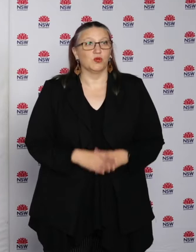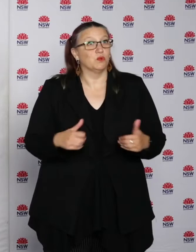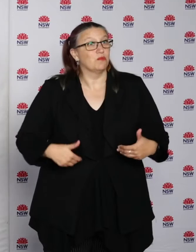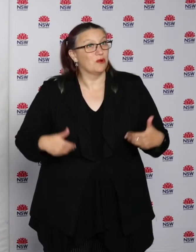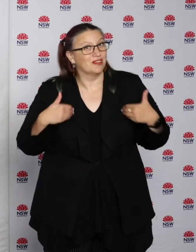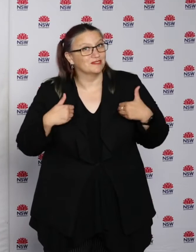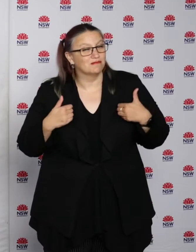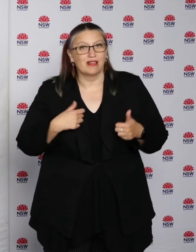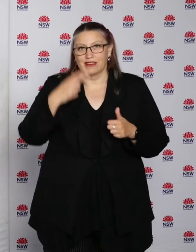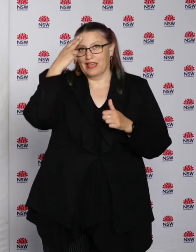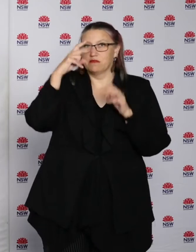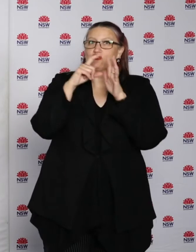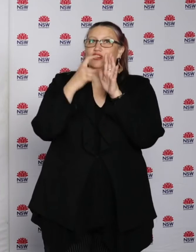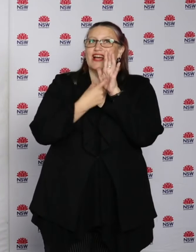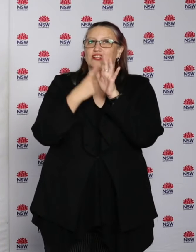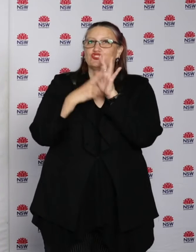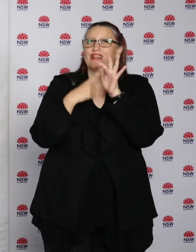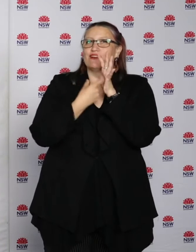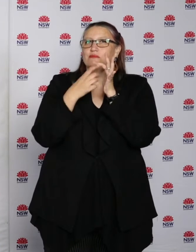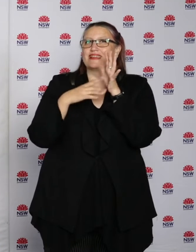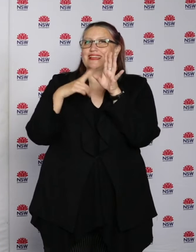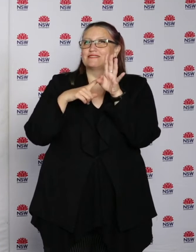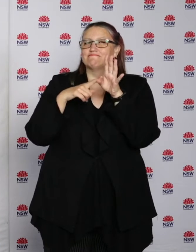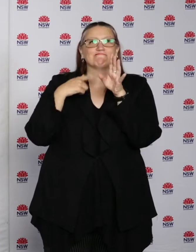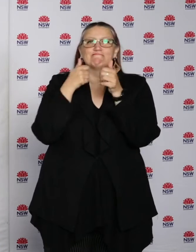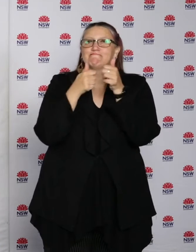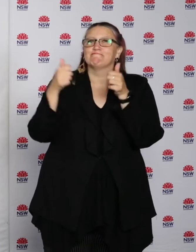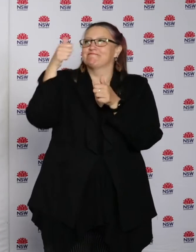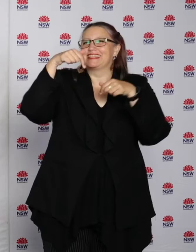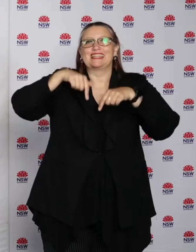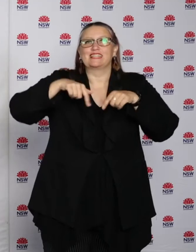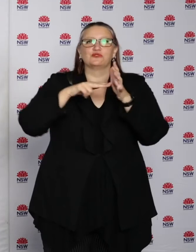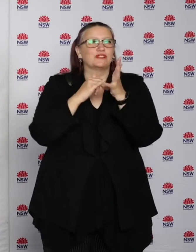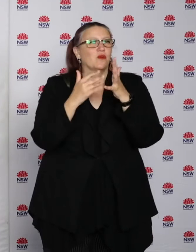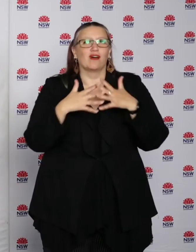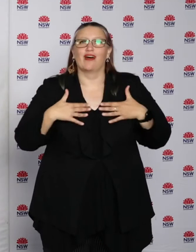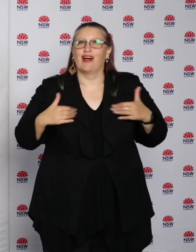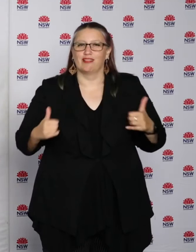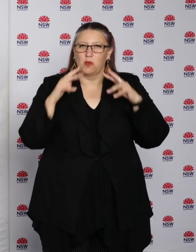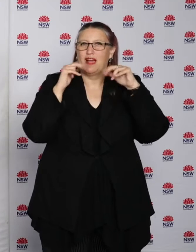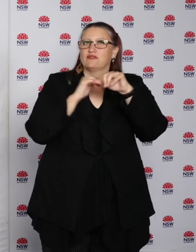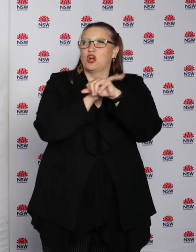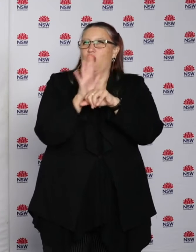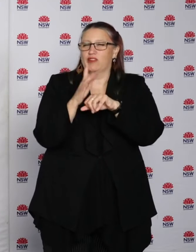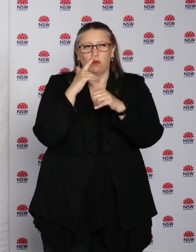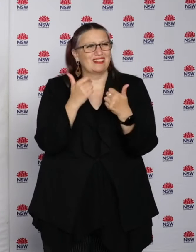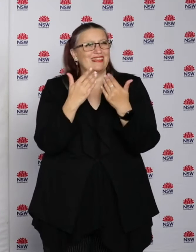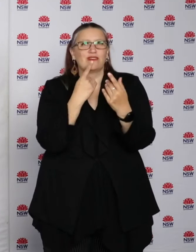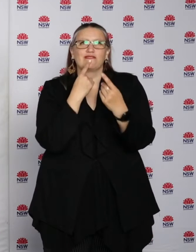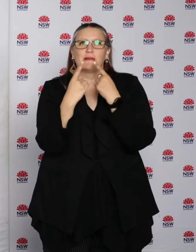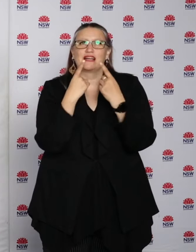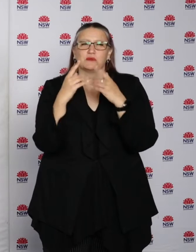Good morning. My name is Dr. Jeremy McAnulty. I'm head of the COVID response branch at New South Wales Health. I'm going to give an update of the numbers from yesterday.